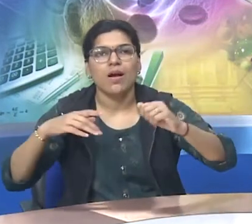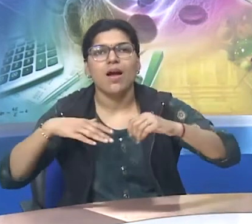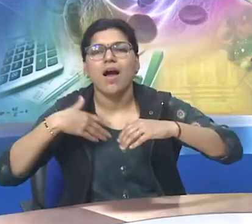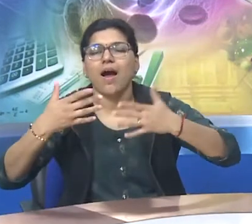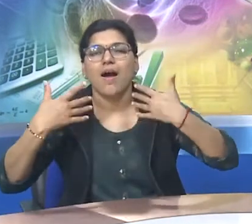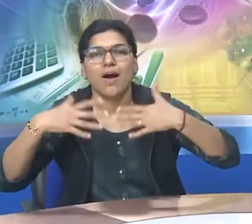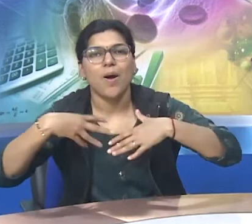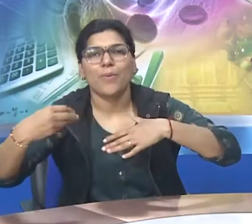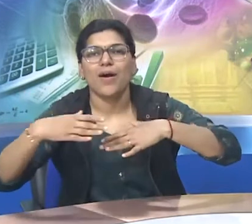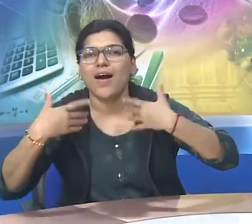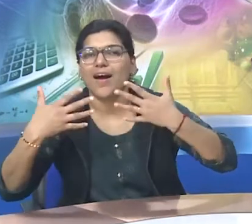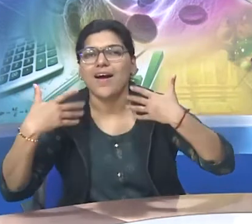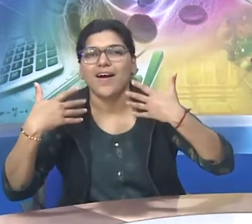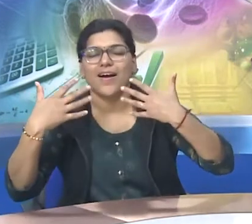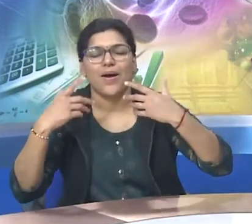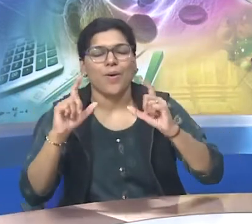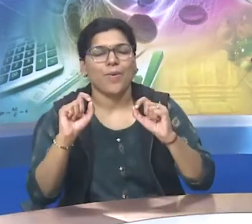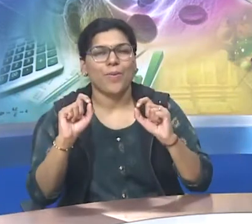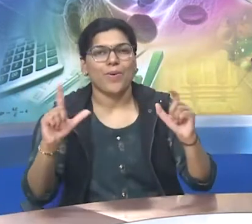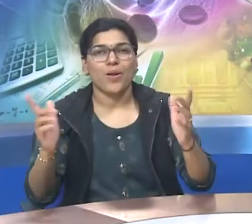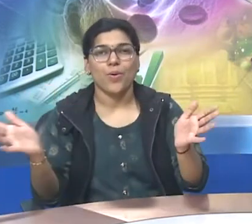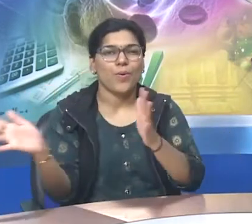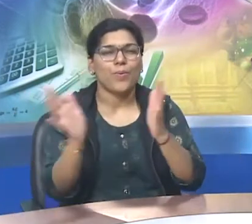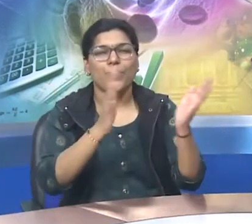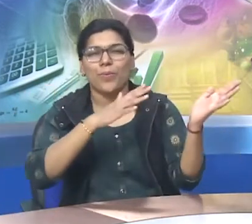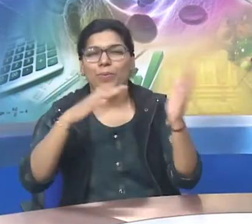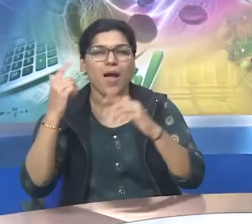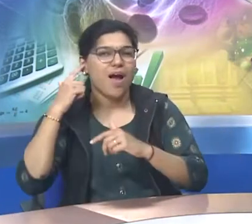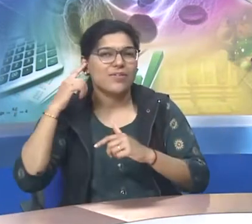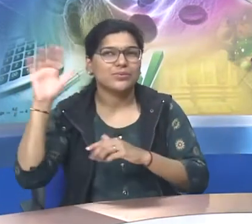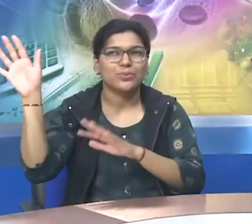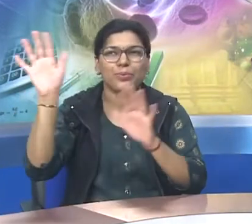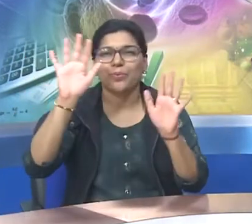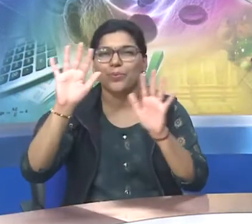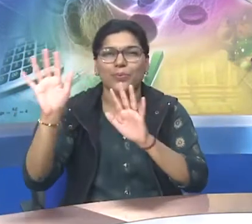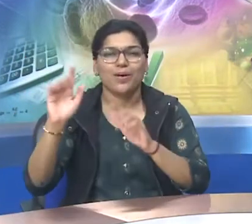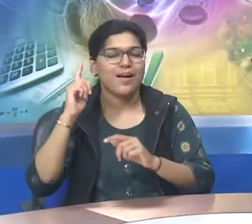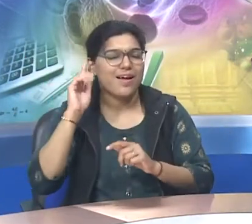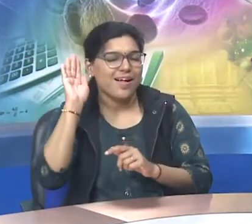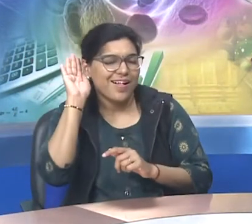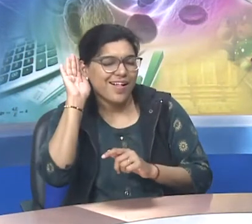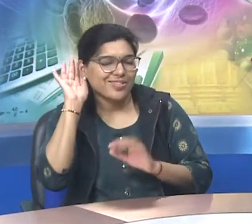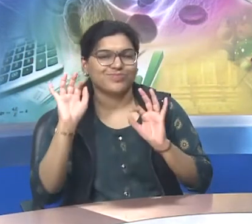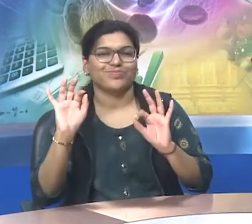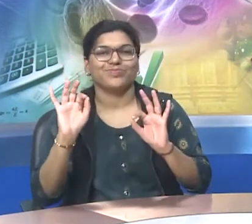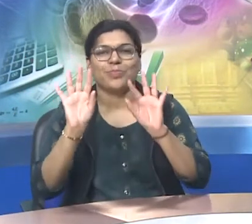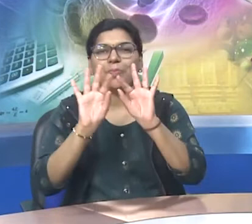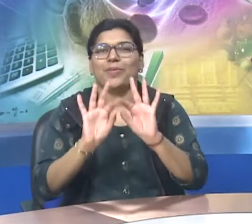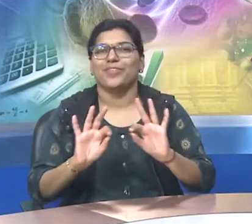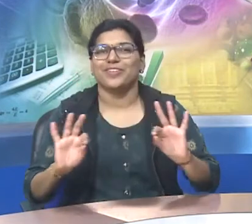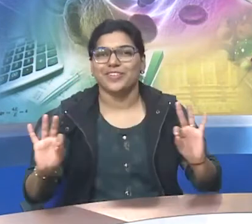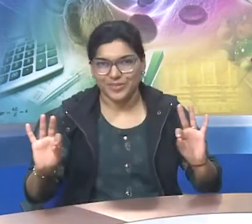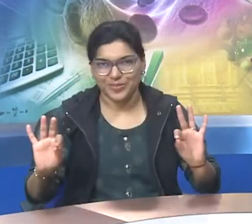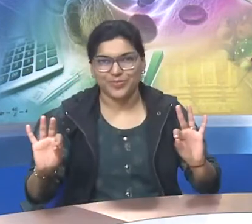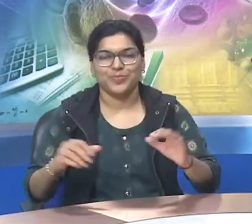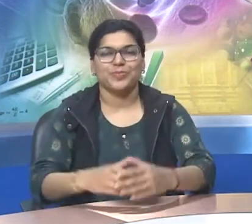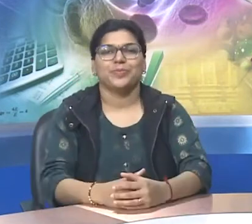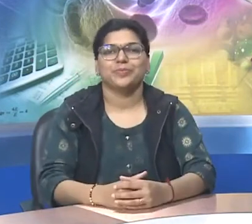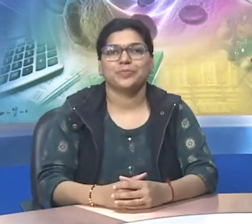She used to try to stand near the window, see the air, and try to